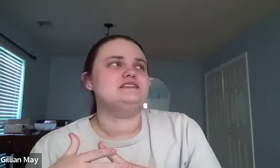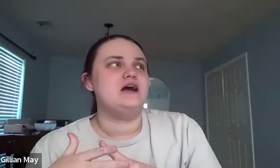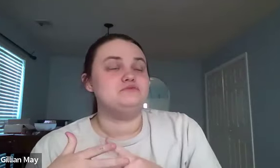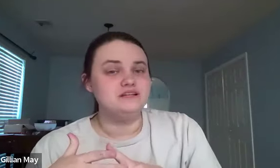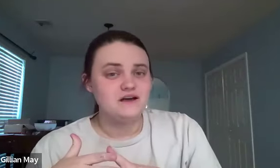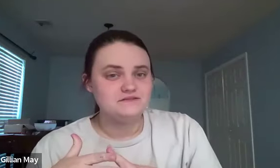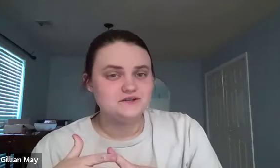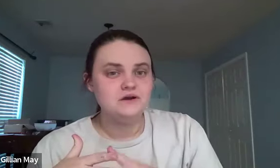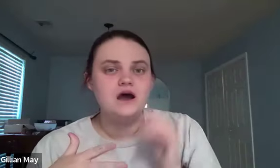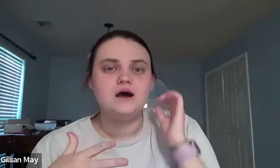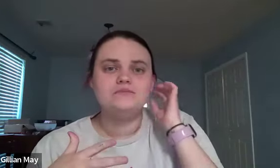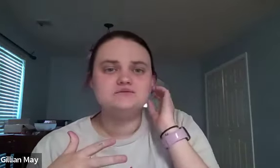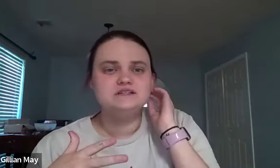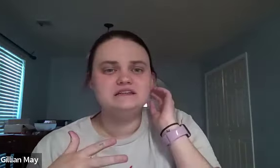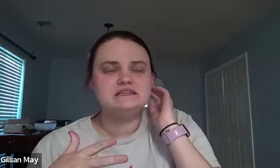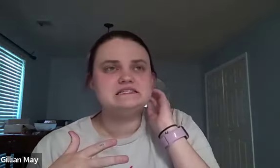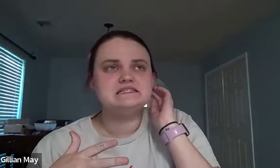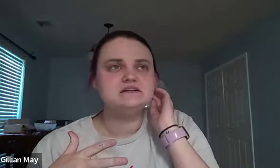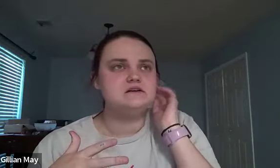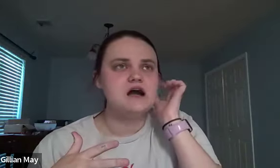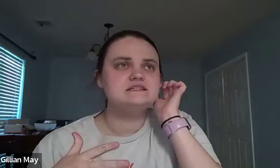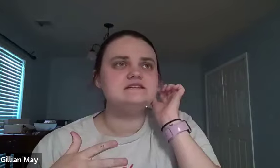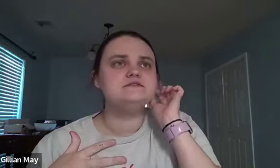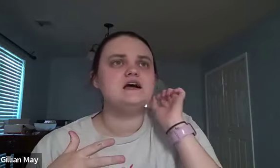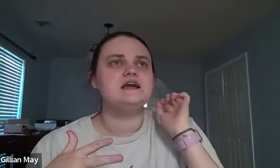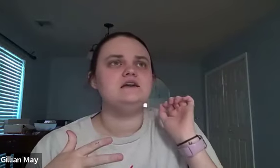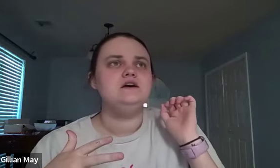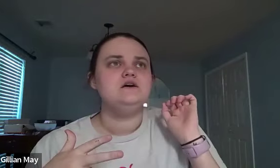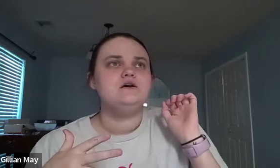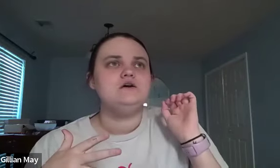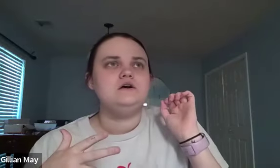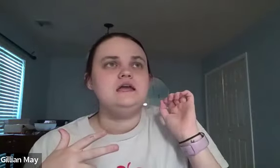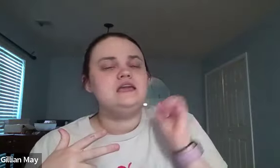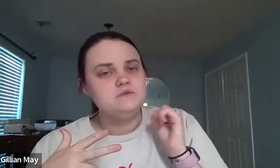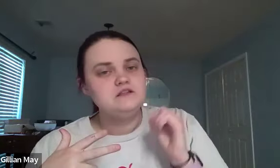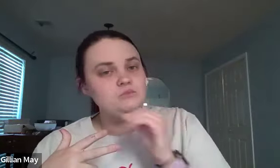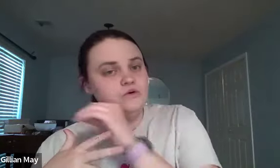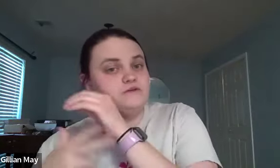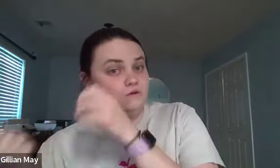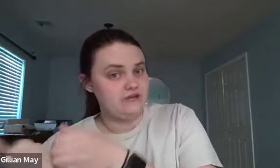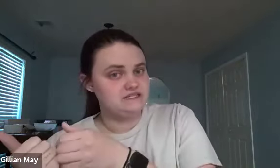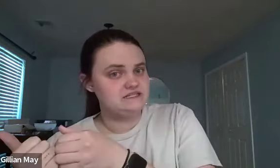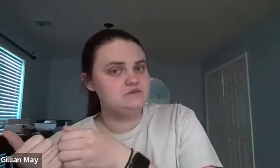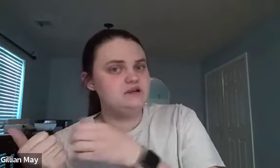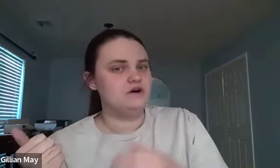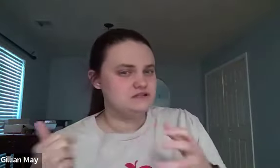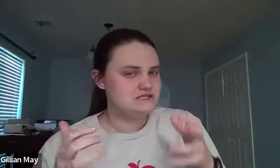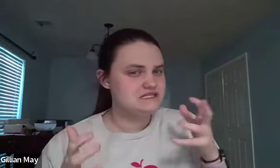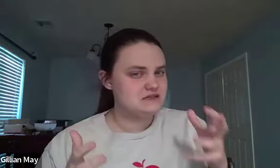I really love you. This one is still, I see it for like, it can be a little more the romantic side, but I've also seen some people